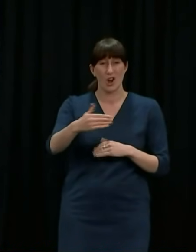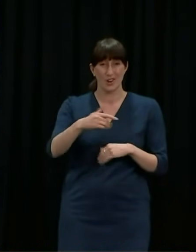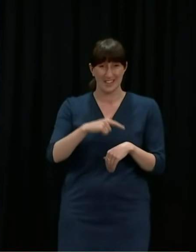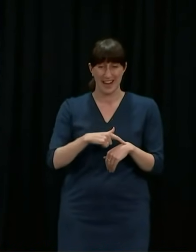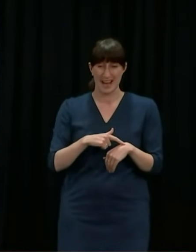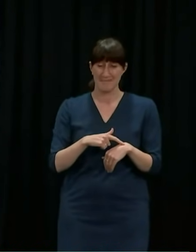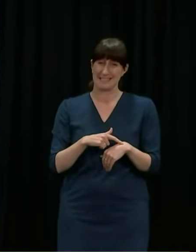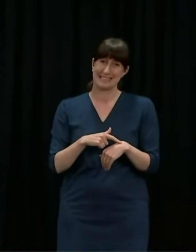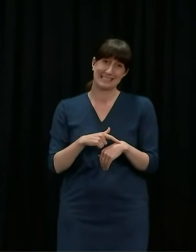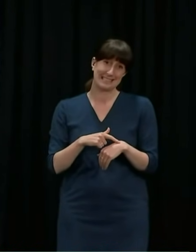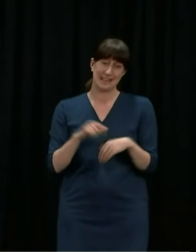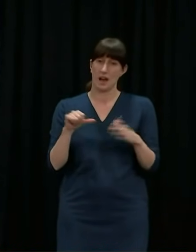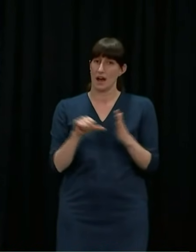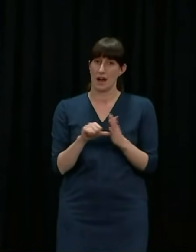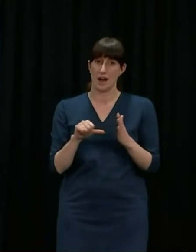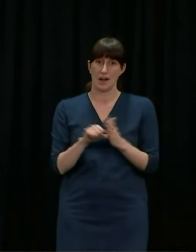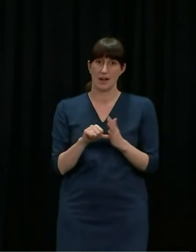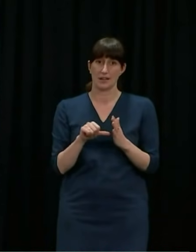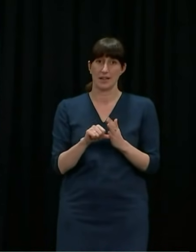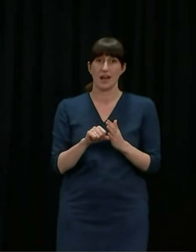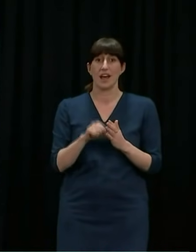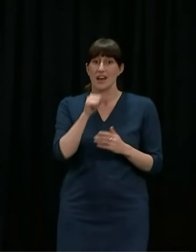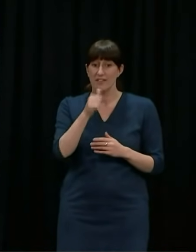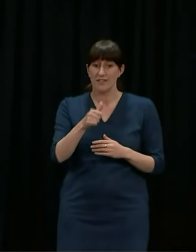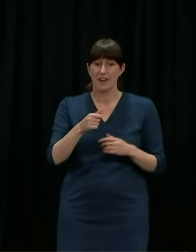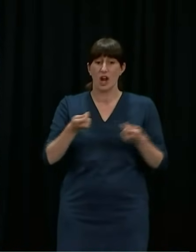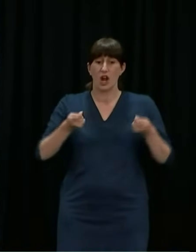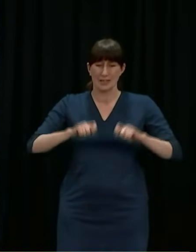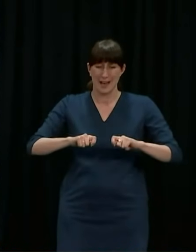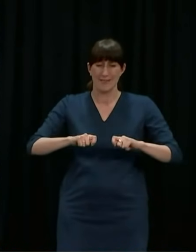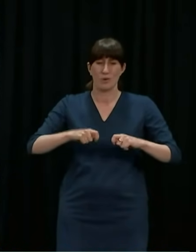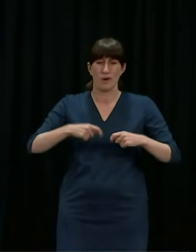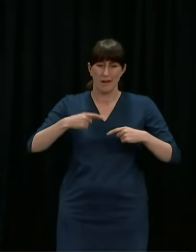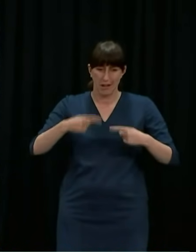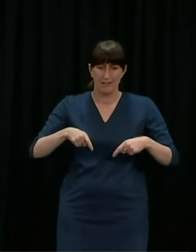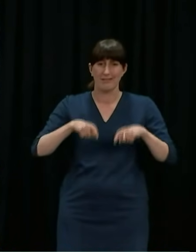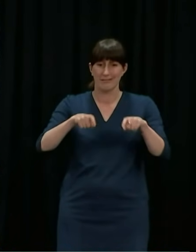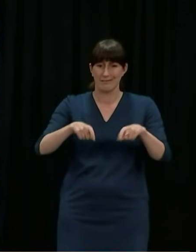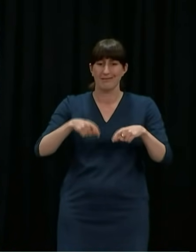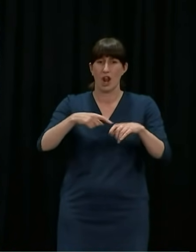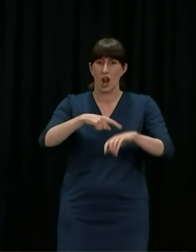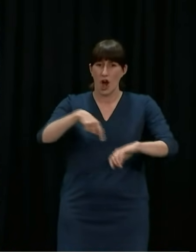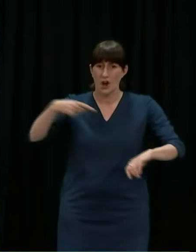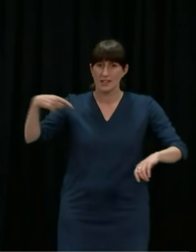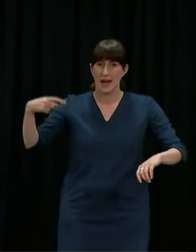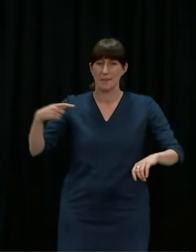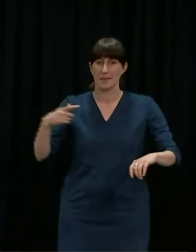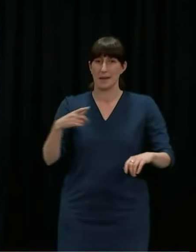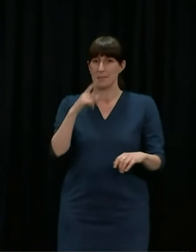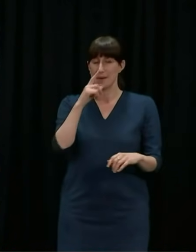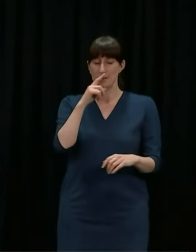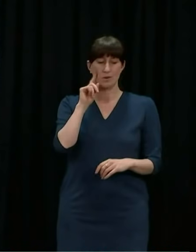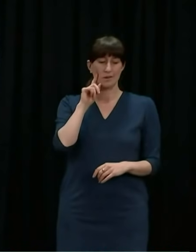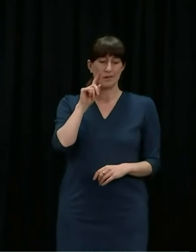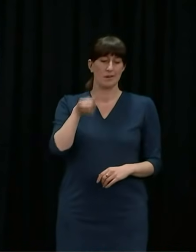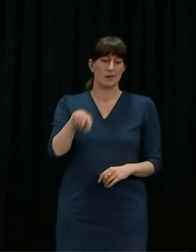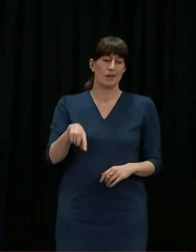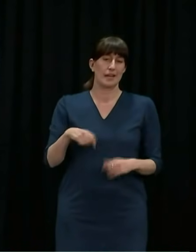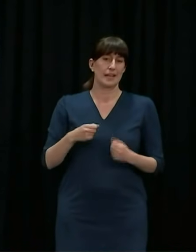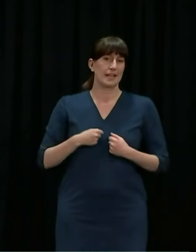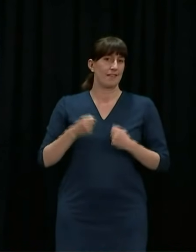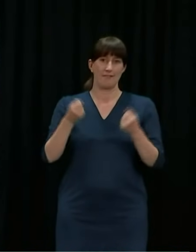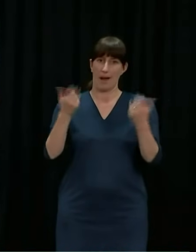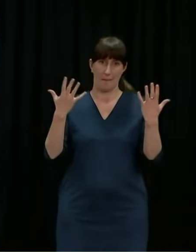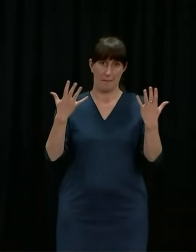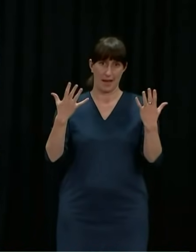of those restrictions actually diminishes. So if you wanted to rewind back and say, had we stayed at alert level 4 this entire